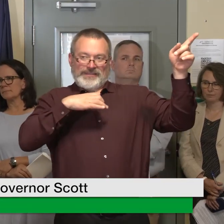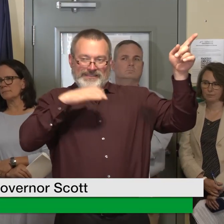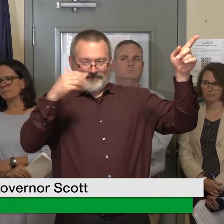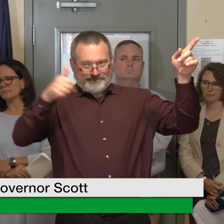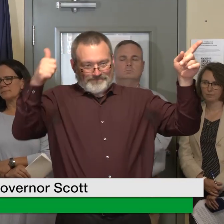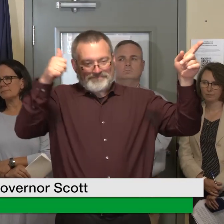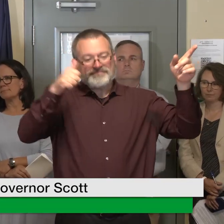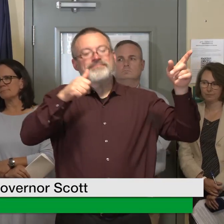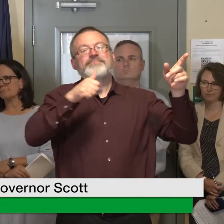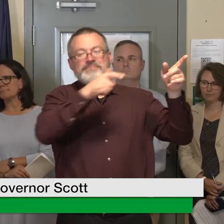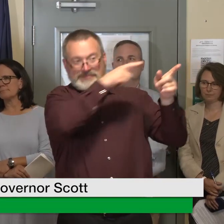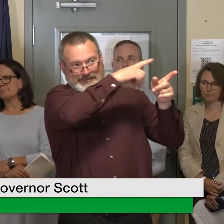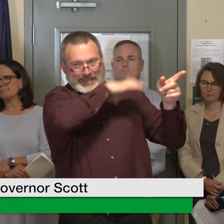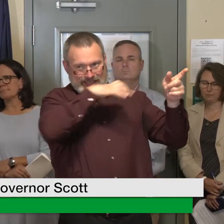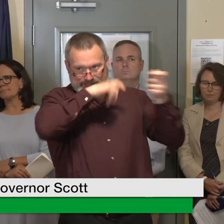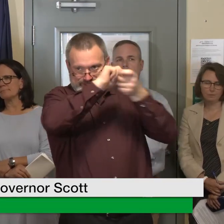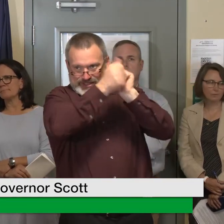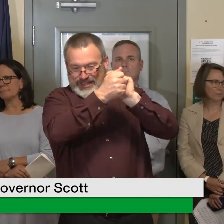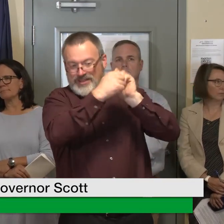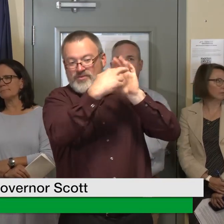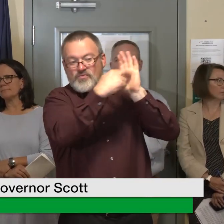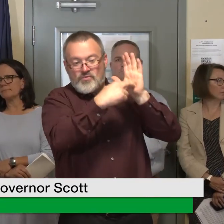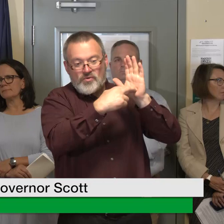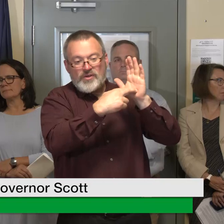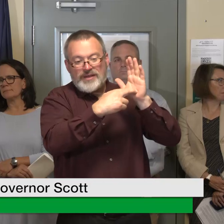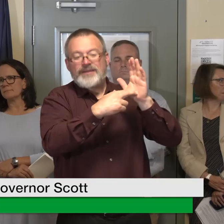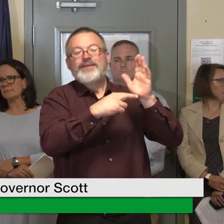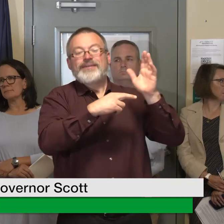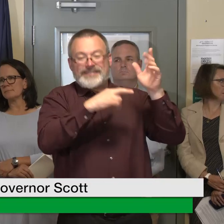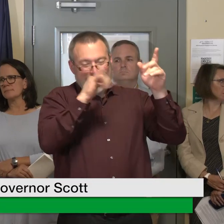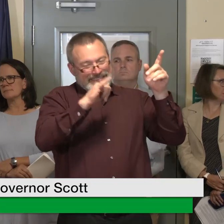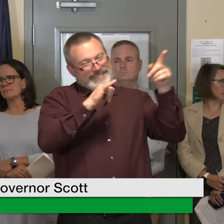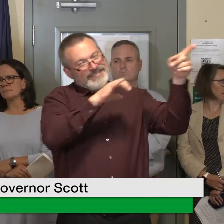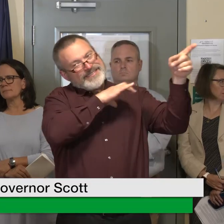changes in the methodology comes from Congress. So,